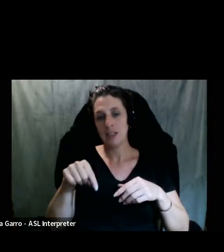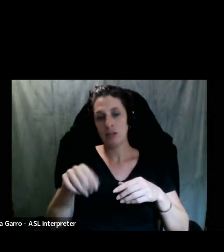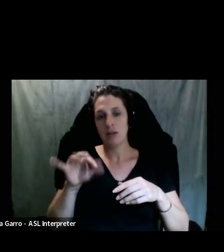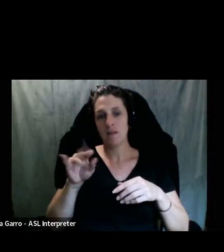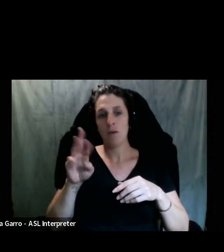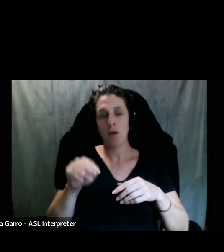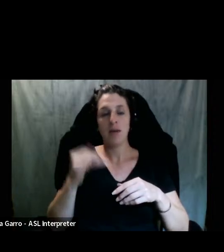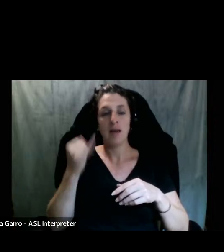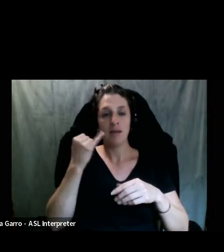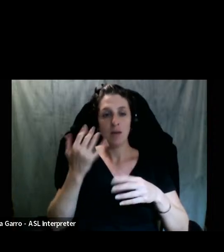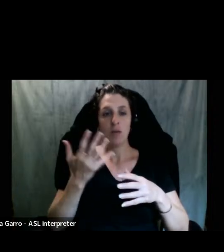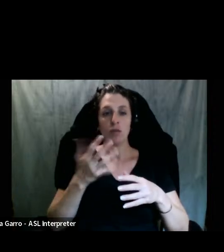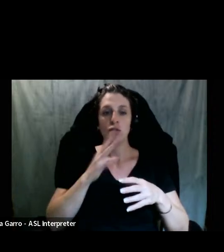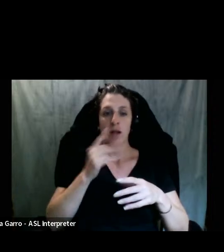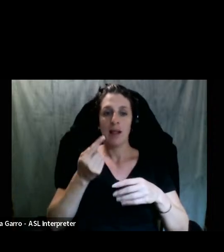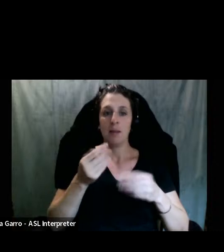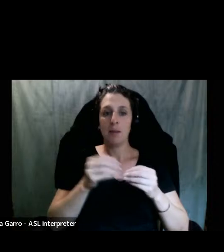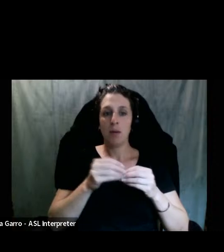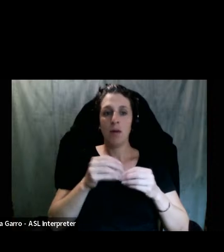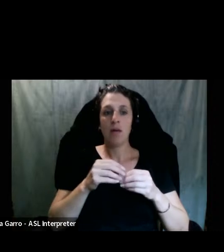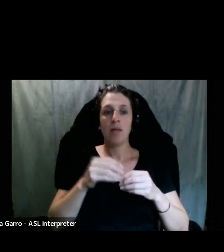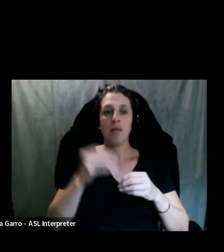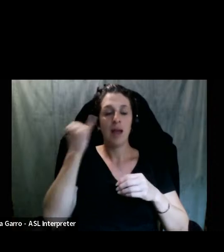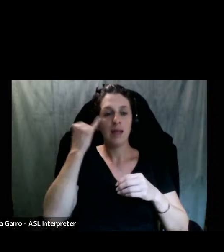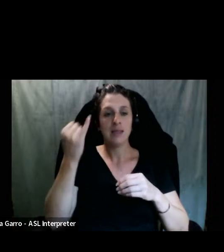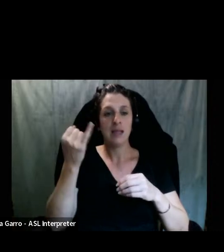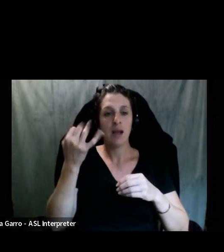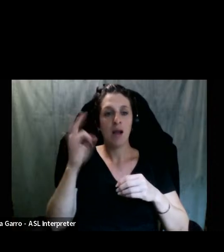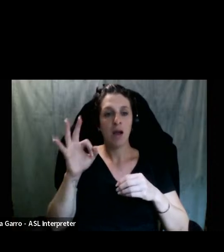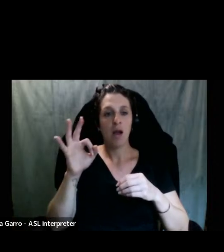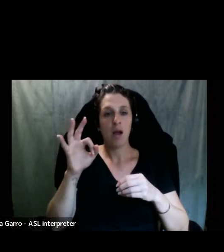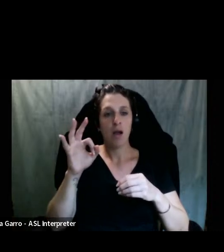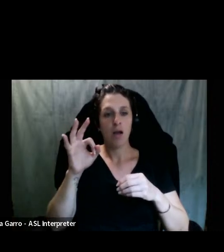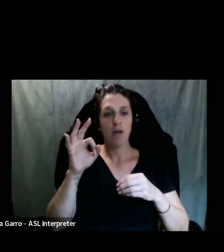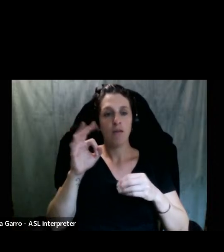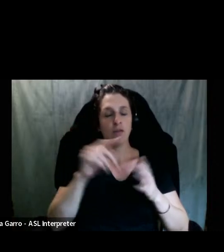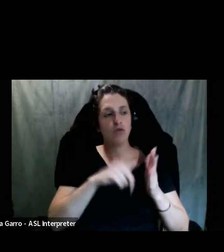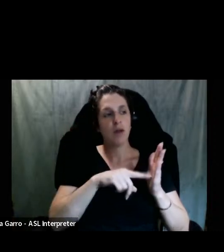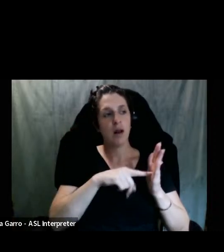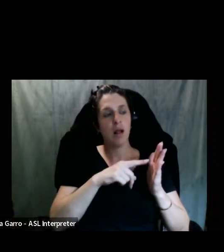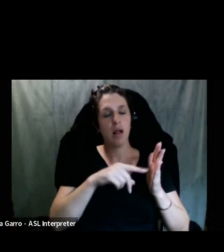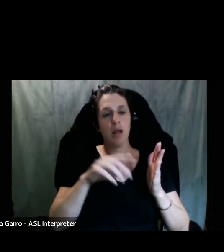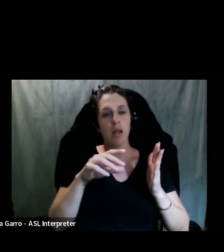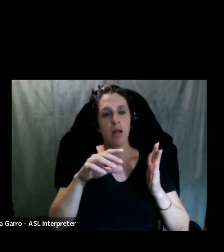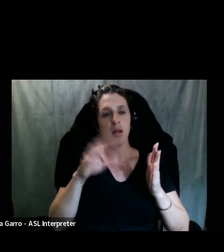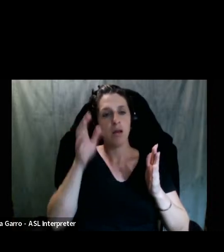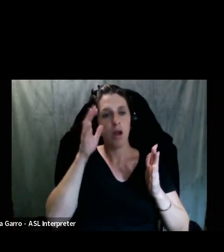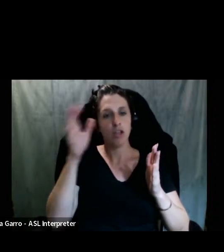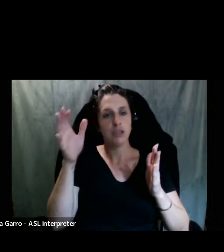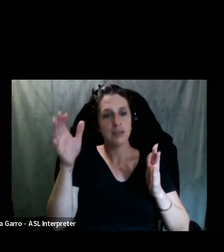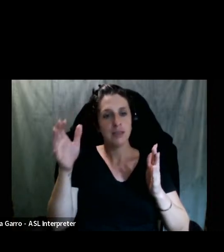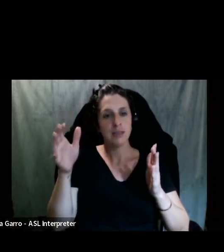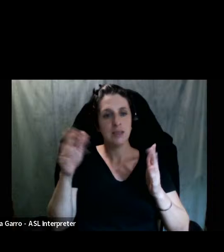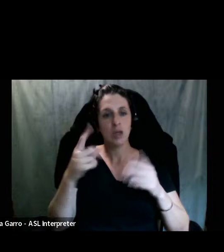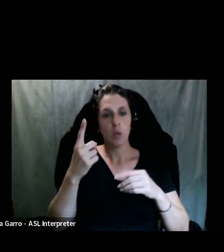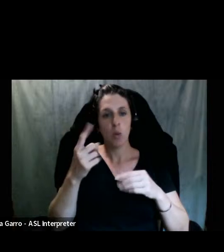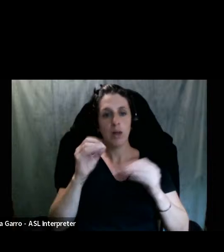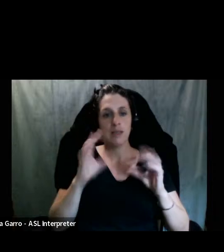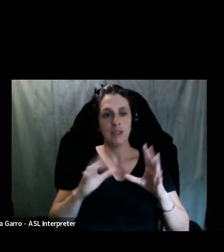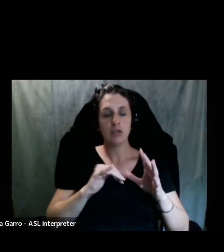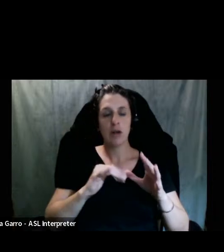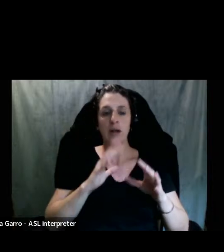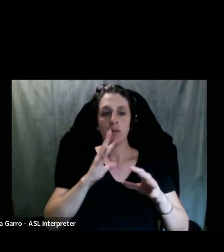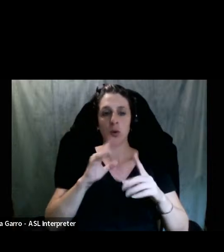it if you want to, is the idea of critical consciousness. One teacher that I spoke to about